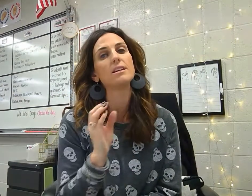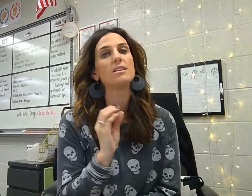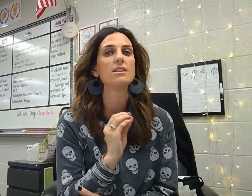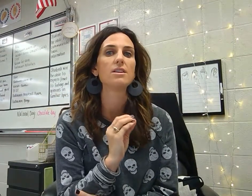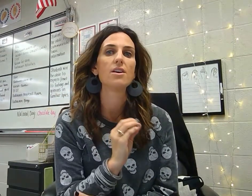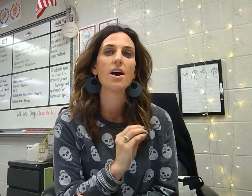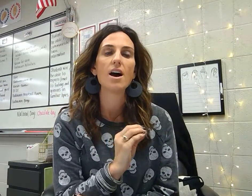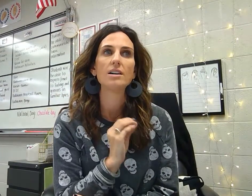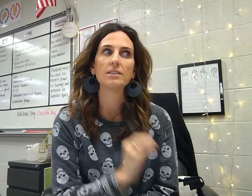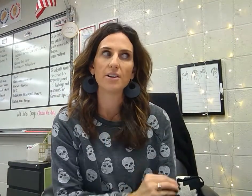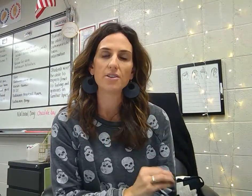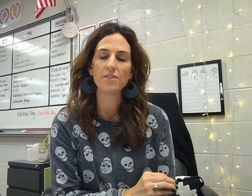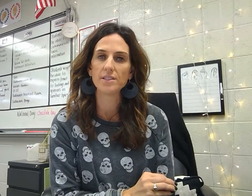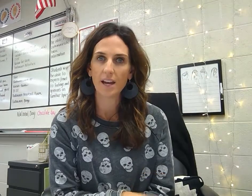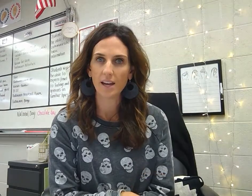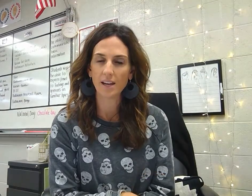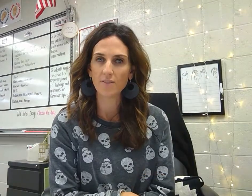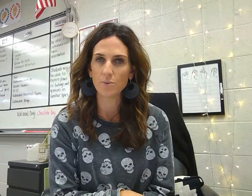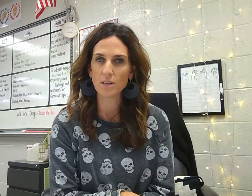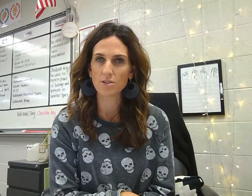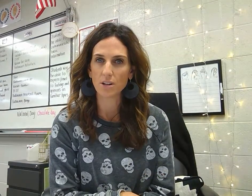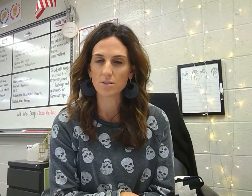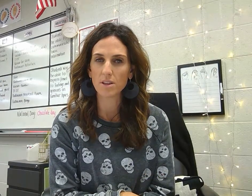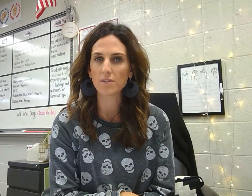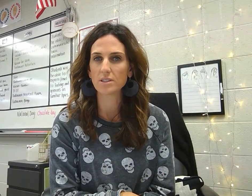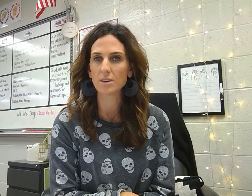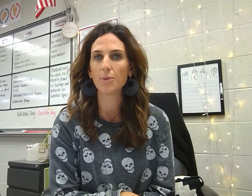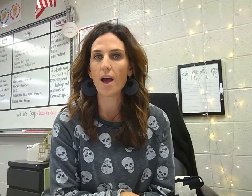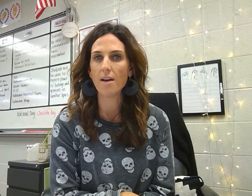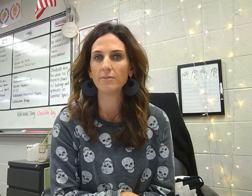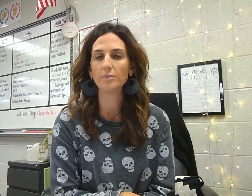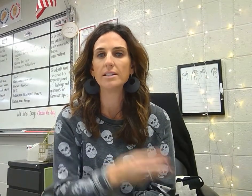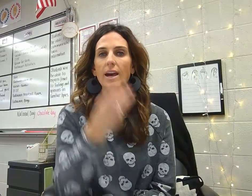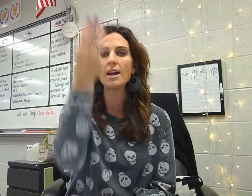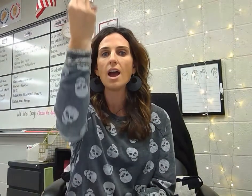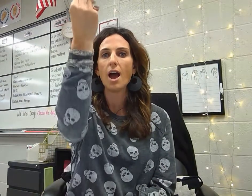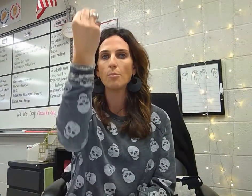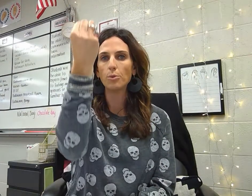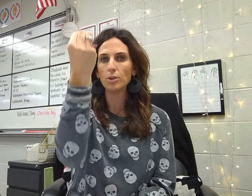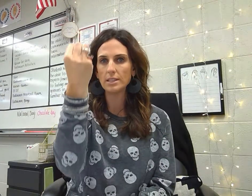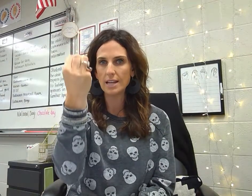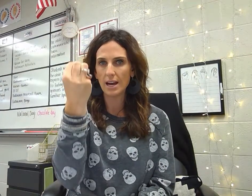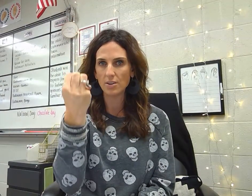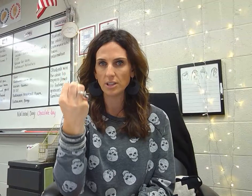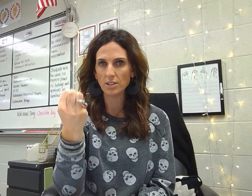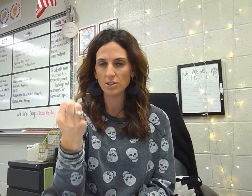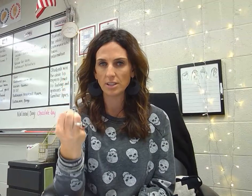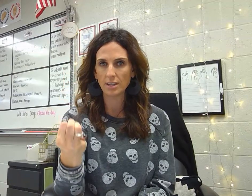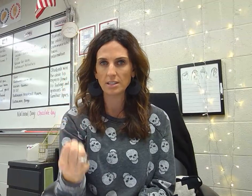take the letter that the day of the week starts with, for example, M for Monday, and pull it down in your signing